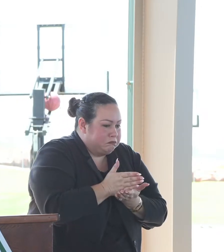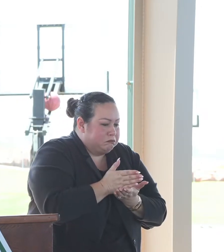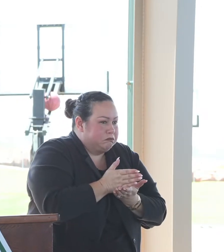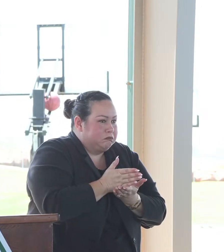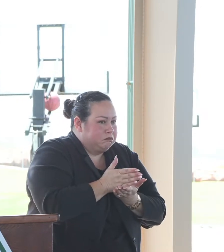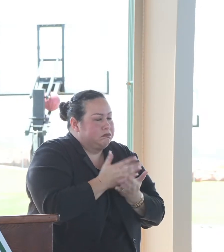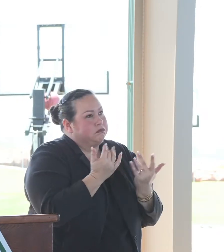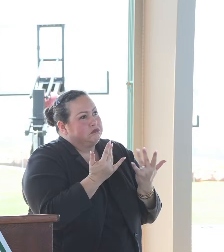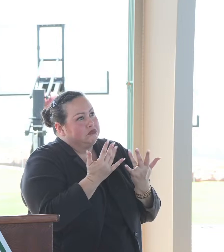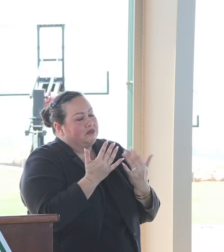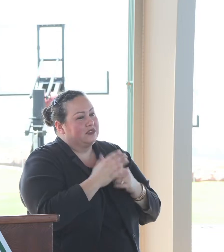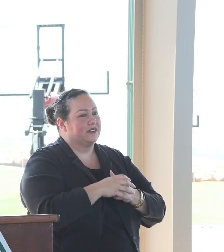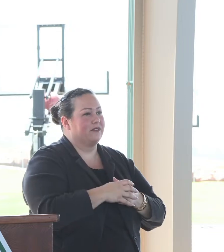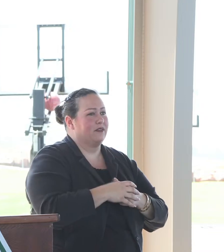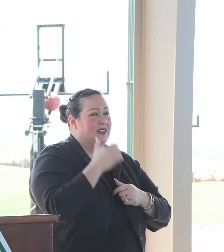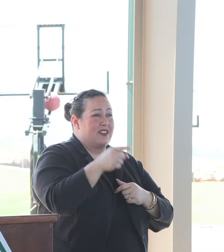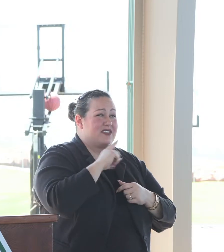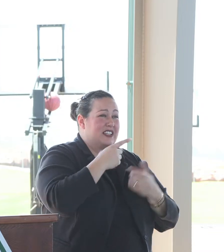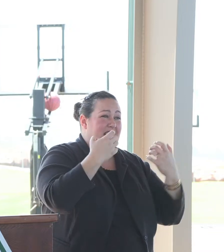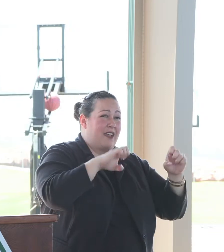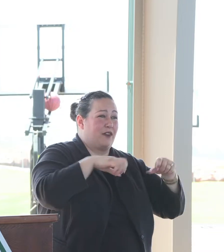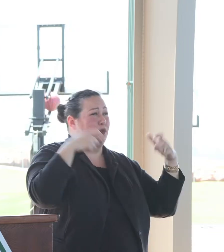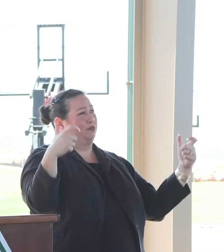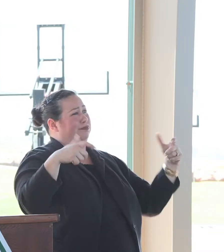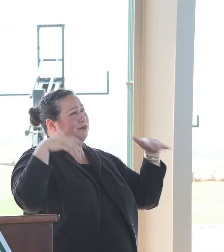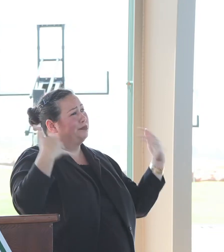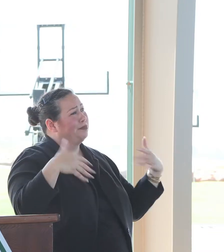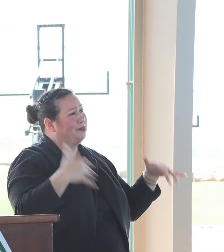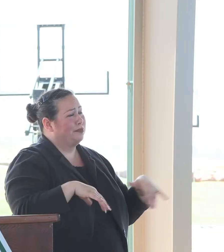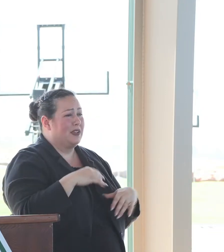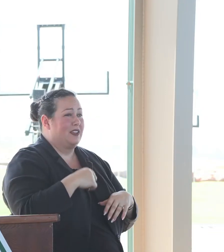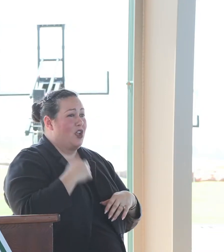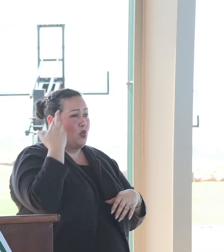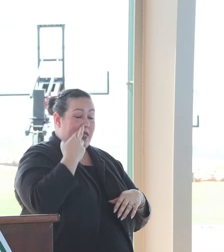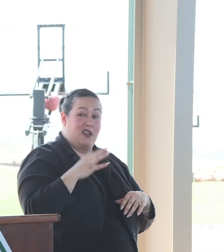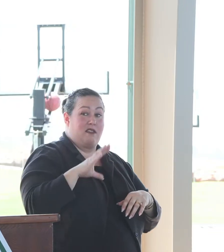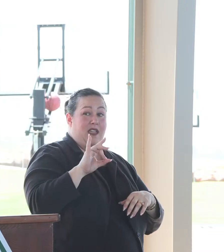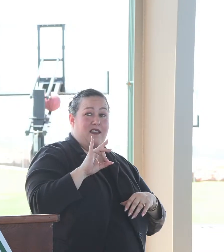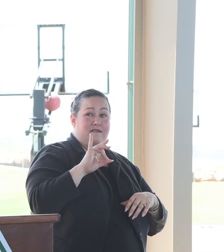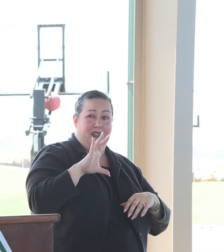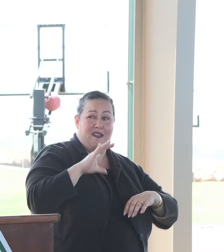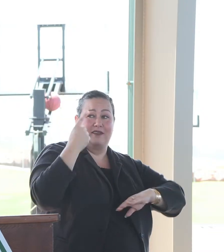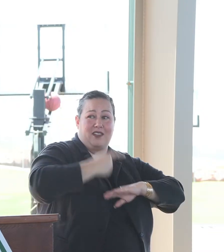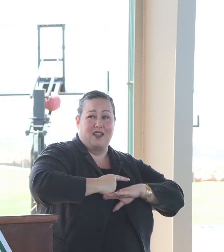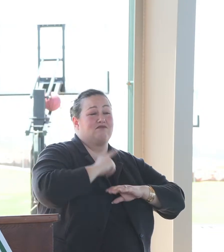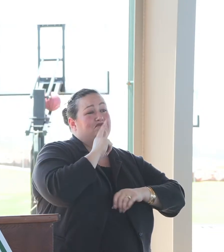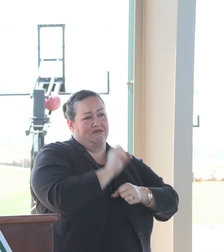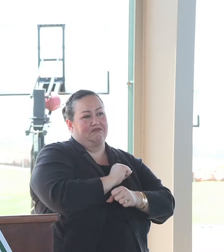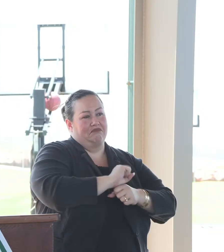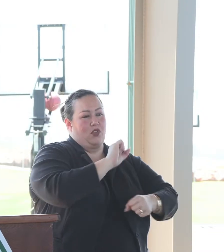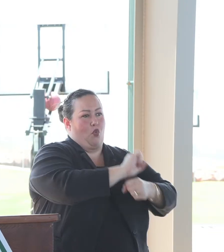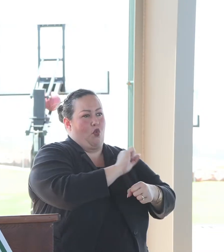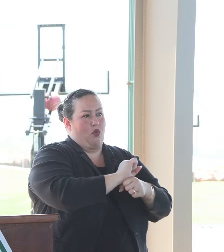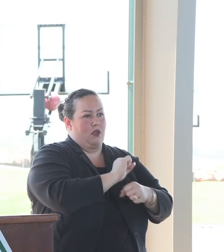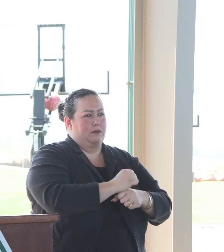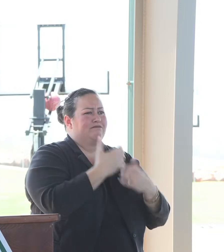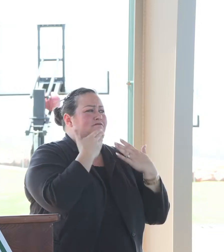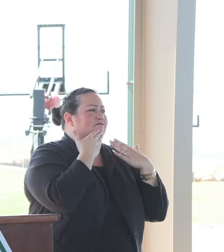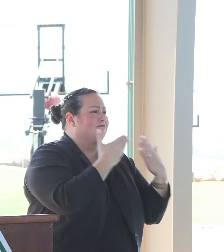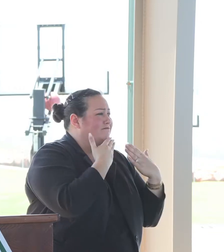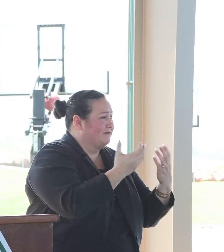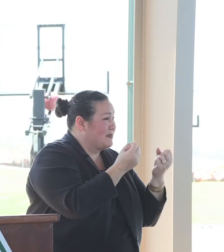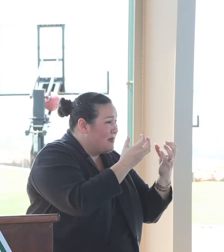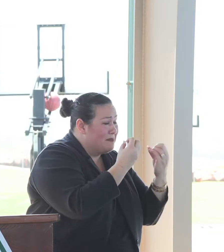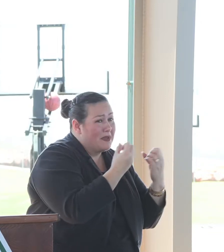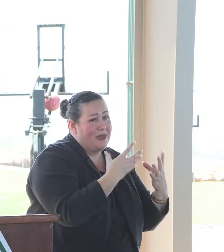stop. This Herculean effort was realized in really about 85 days of actual work. Though I thanked many of them already, I